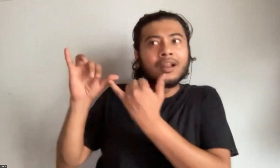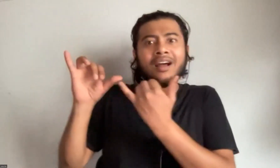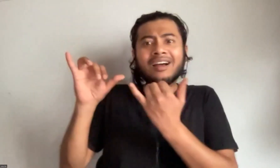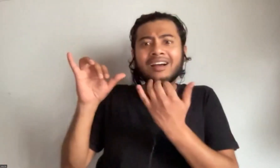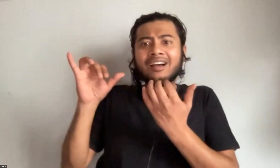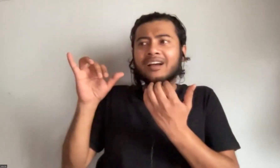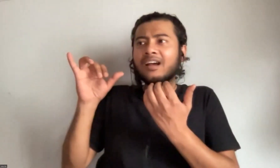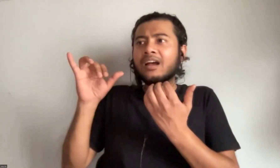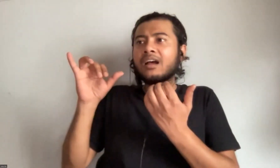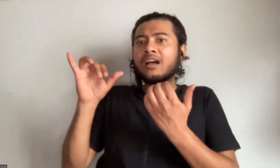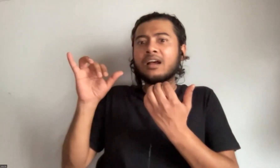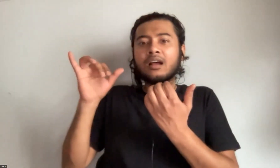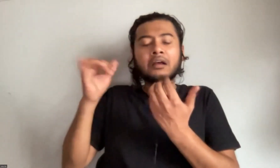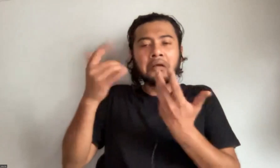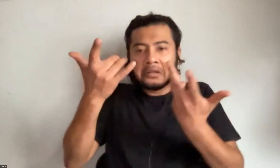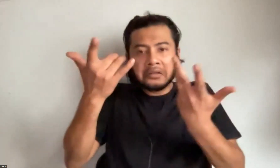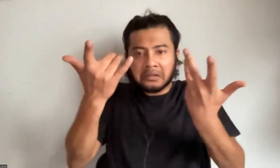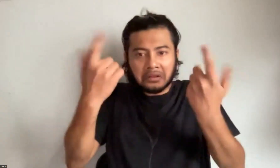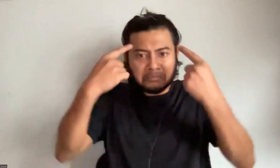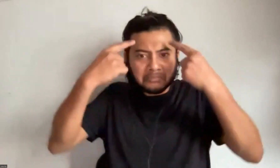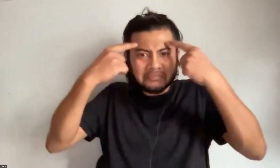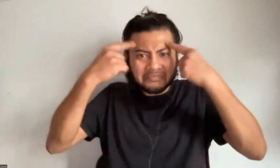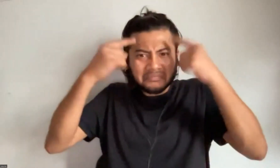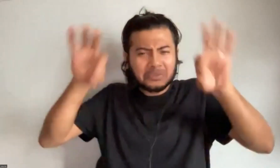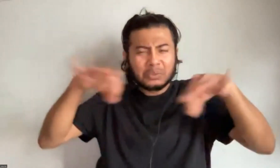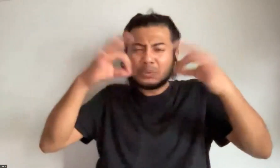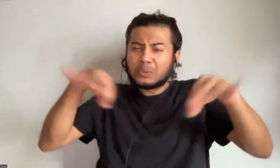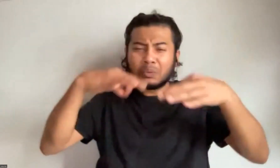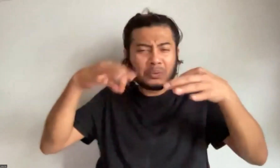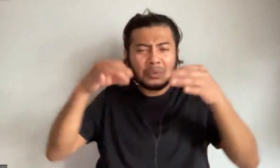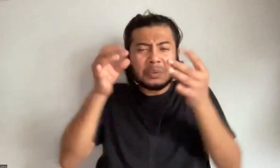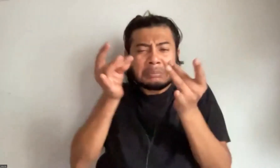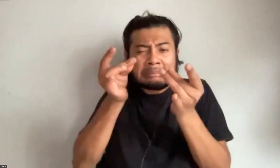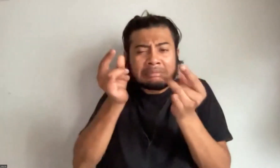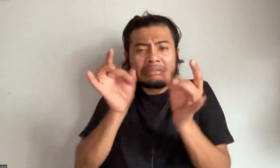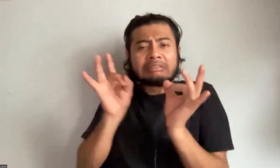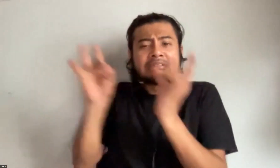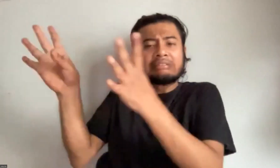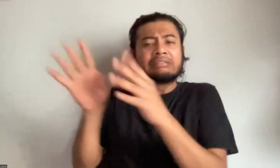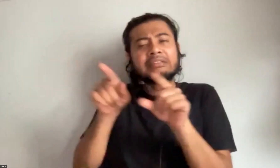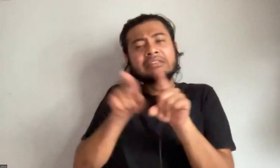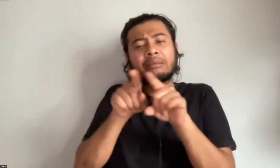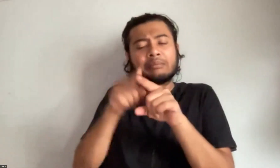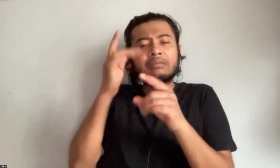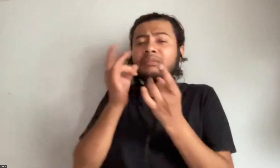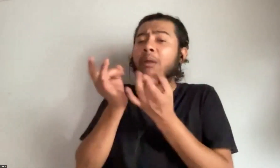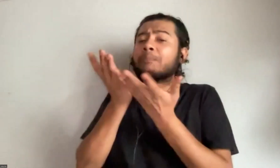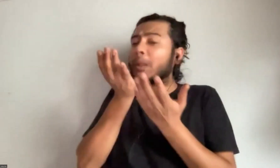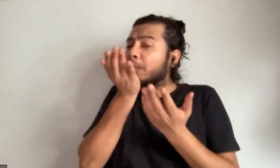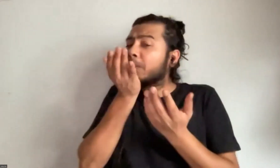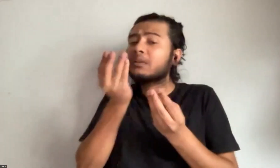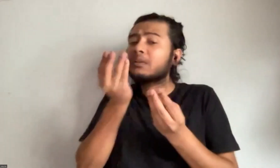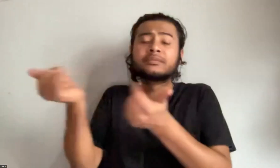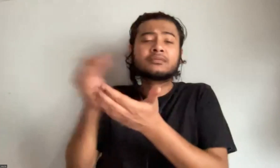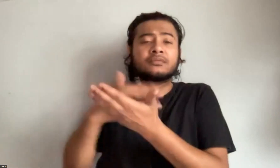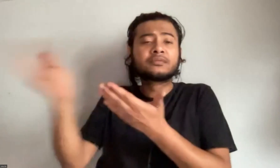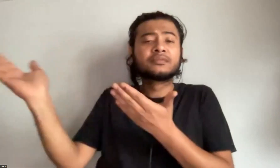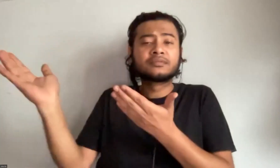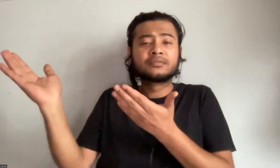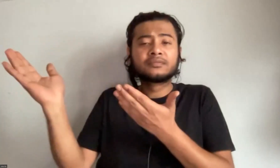of, we are having no gratitude for Krishna. We simply forget. Everything is provided by Krishna, and yet